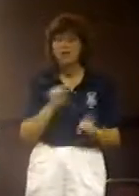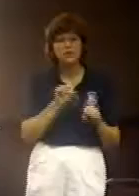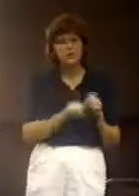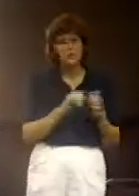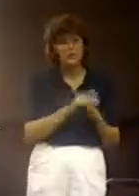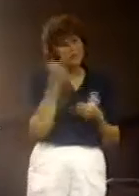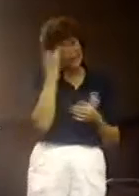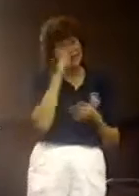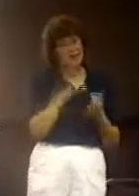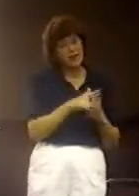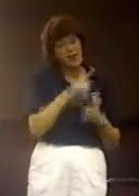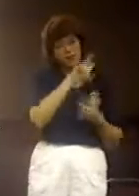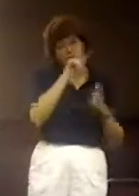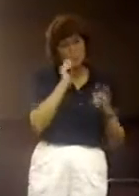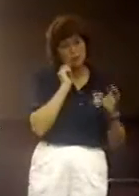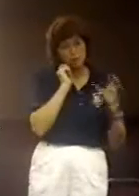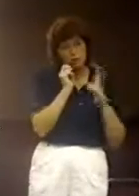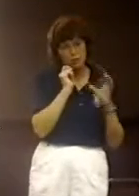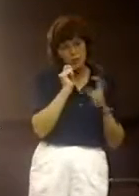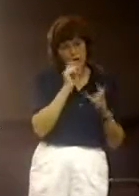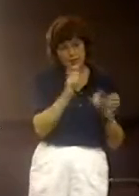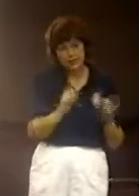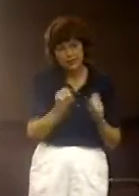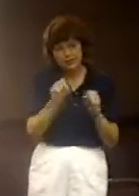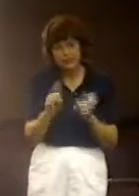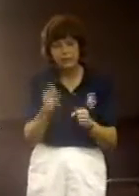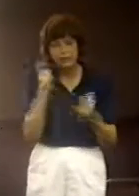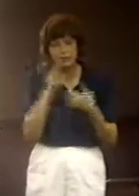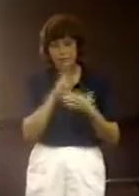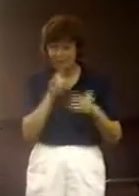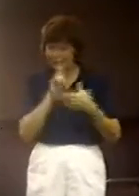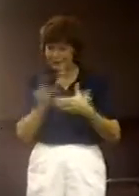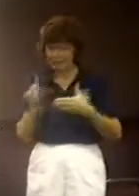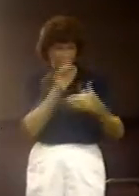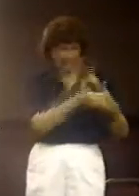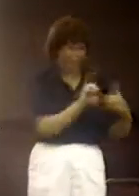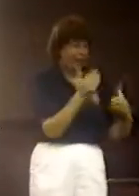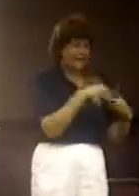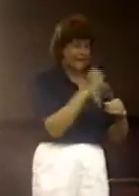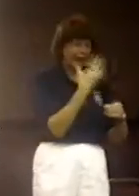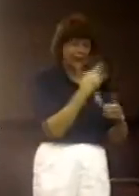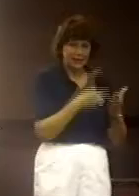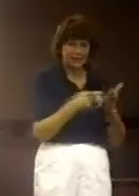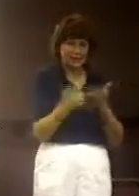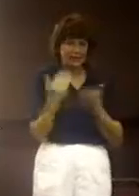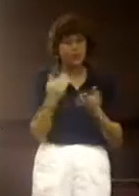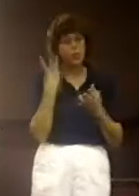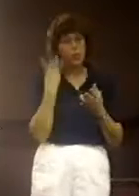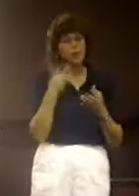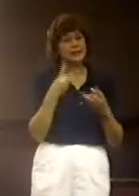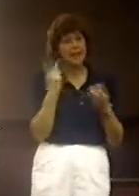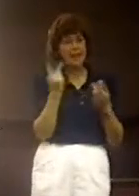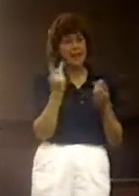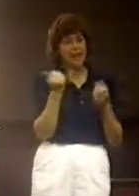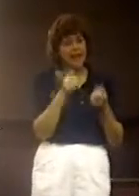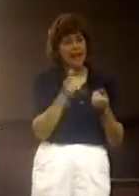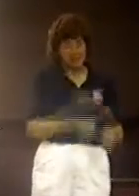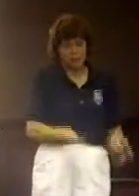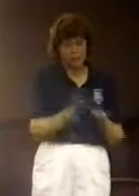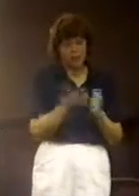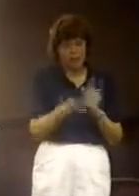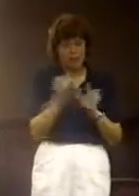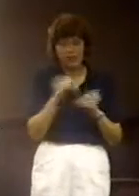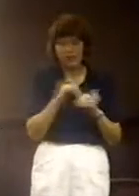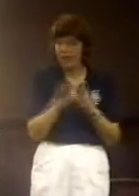So this idea that total communication systems should be divided out and discussed was an important finding in that work. And